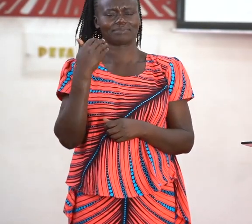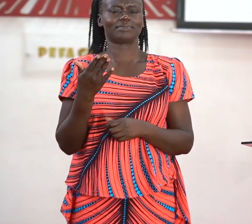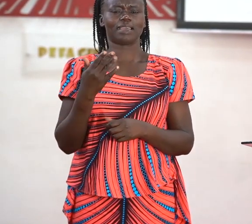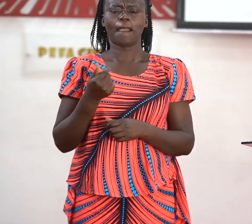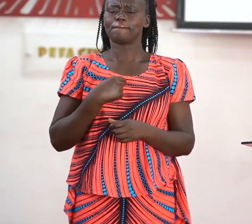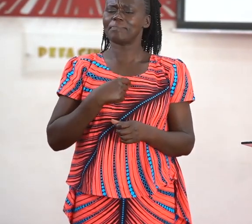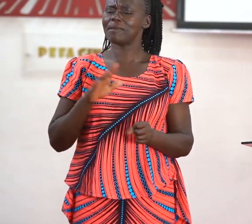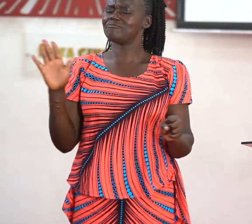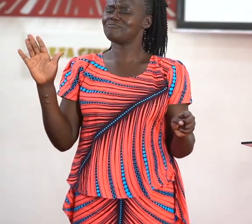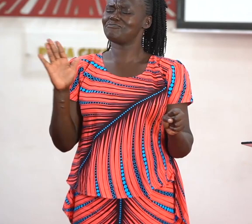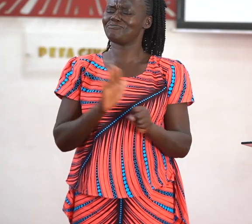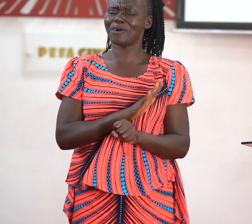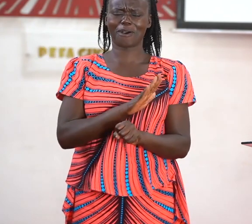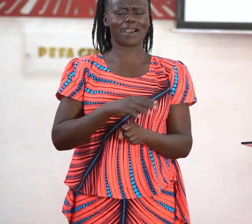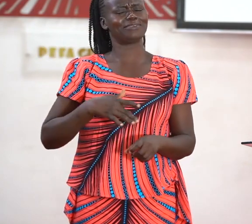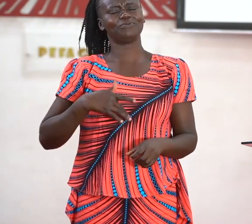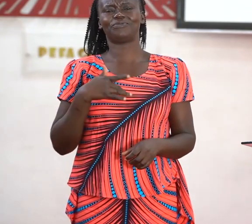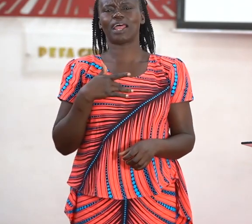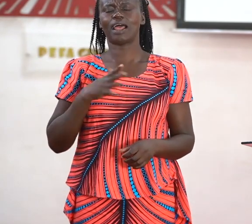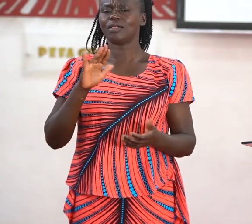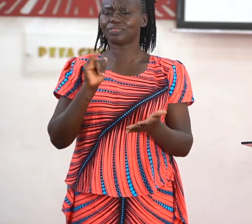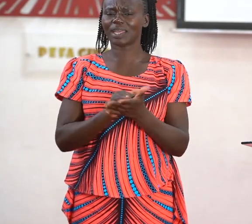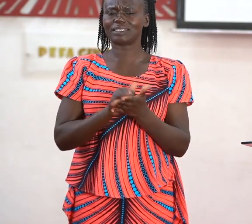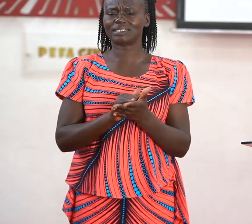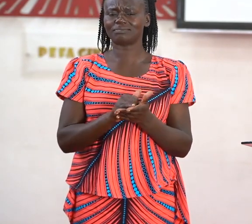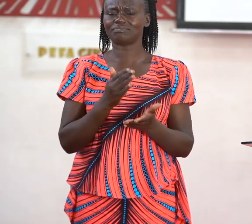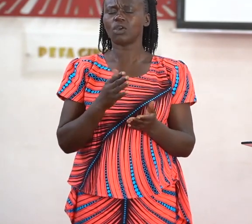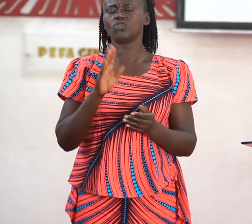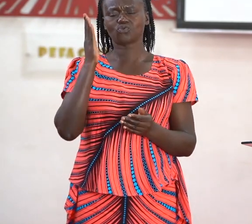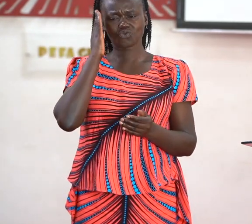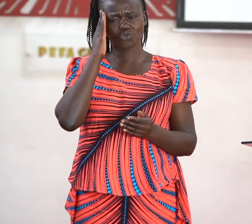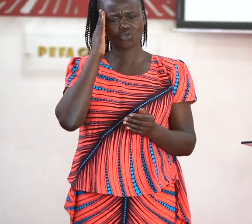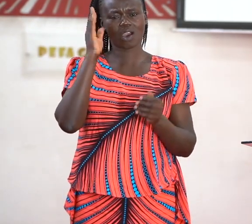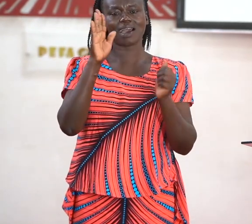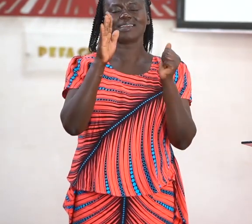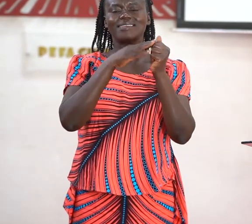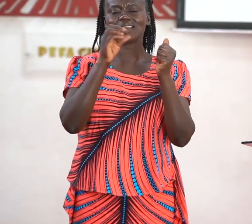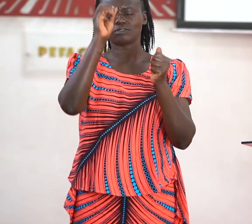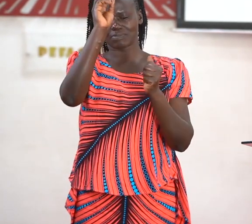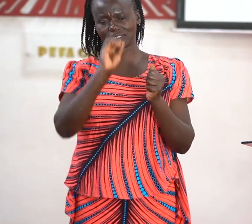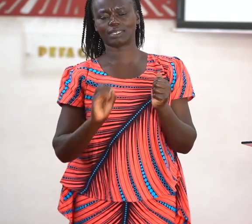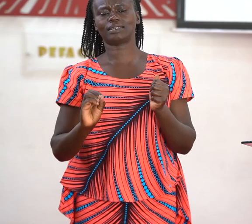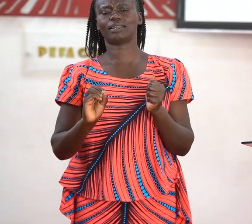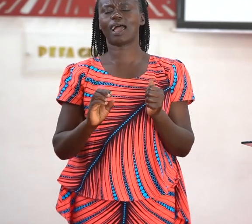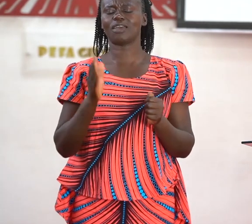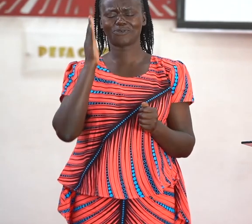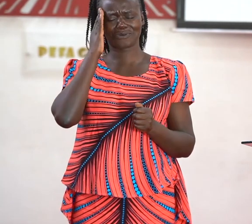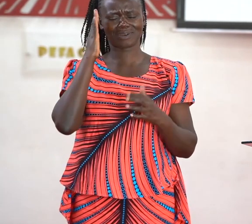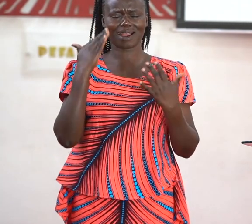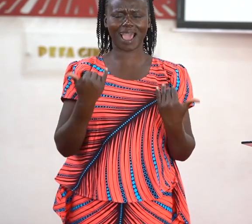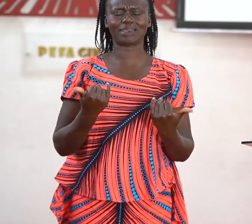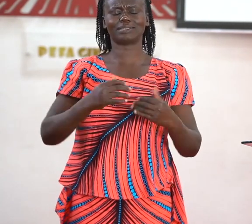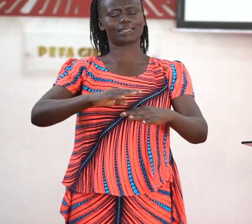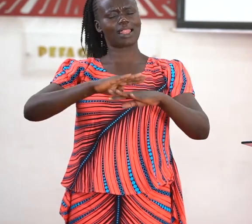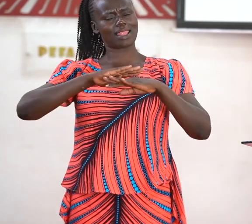fully persuaded that at least you know 90%. I think that is now enough. Go back